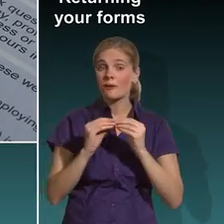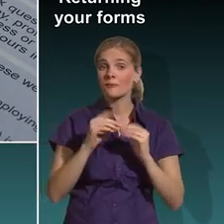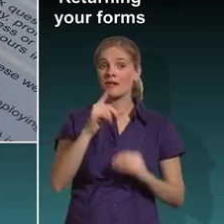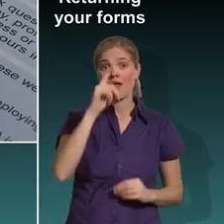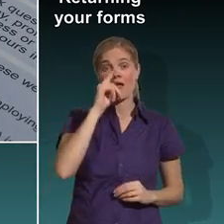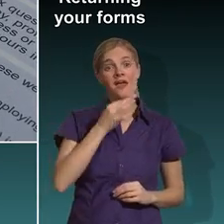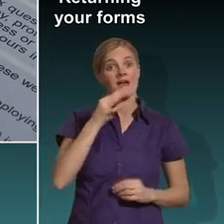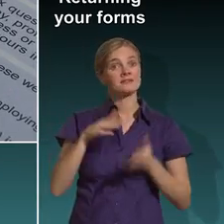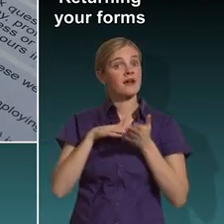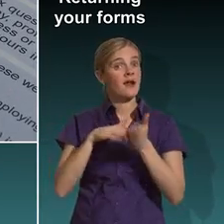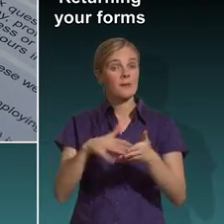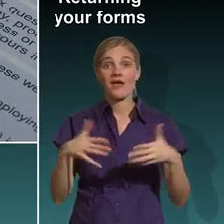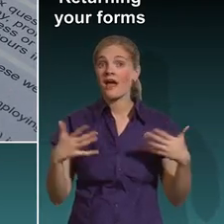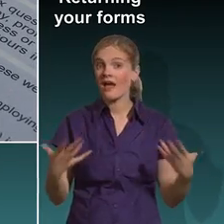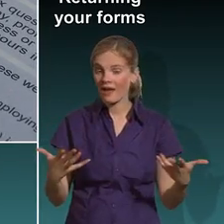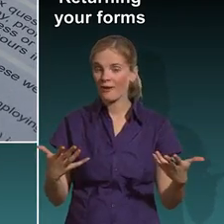help.